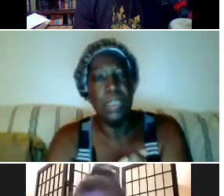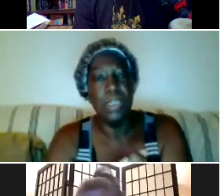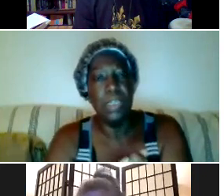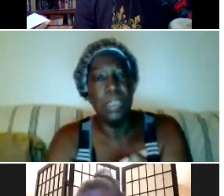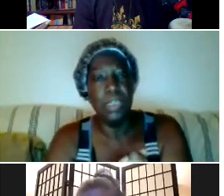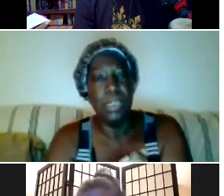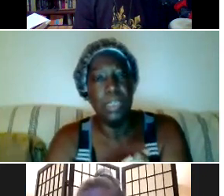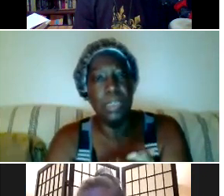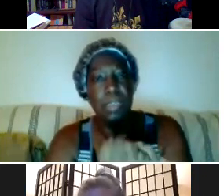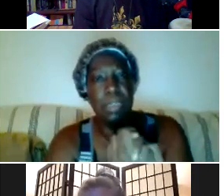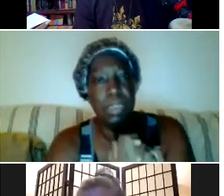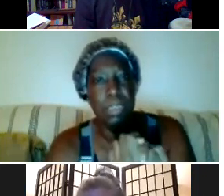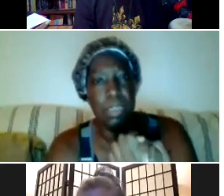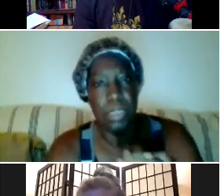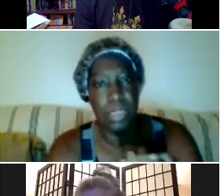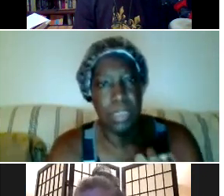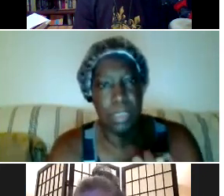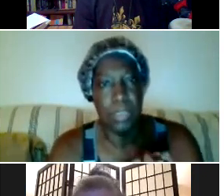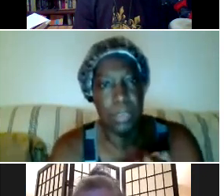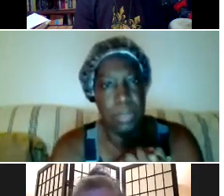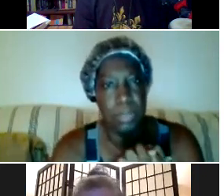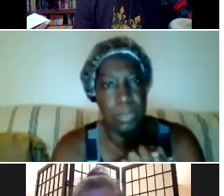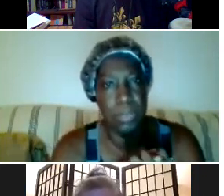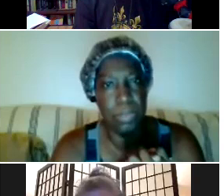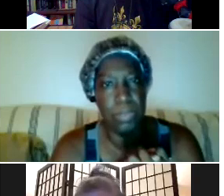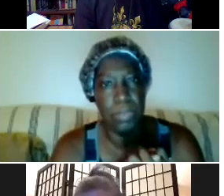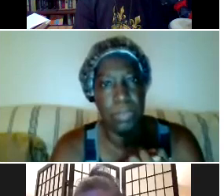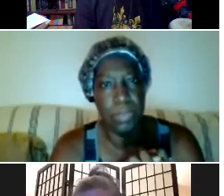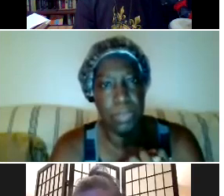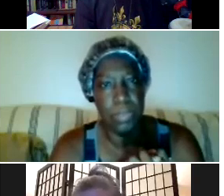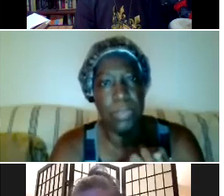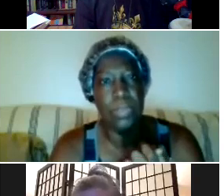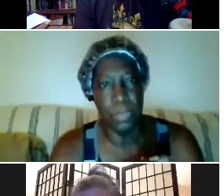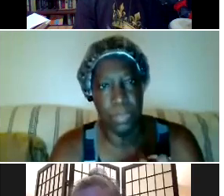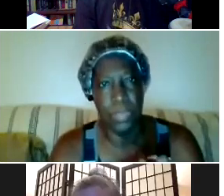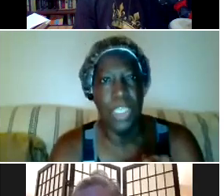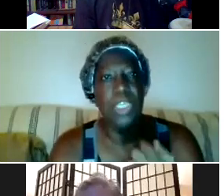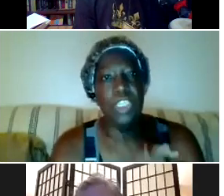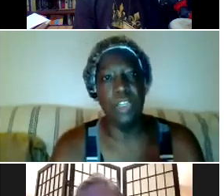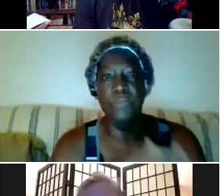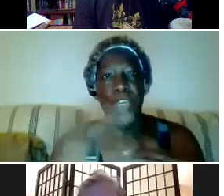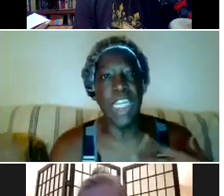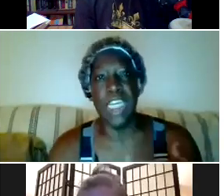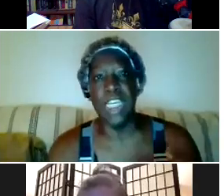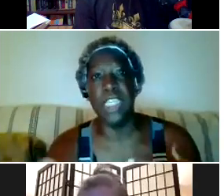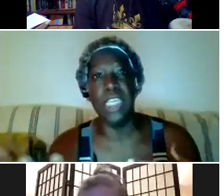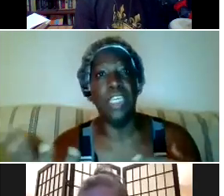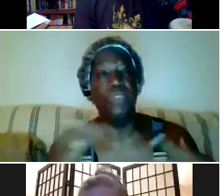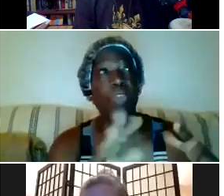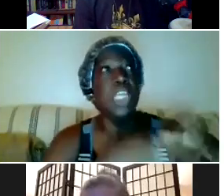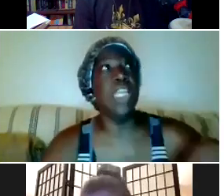Well, I originally learned sign language in Phoenix. Mm-hmm. I So have a friend that,